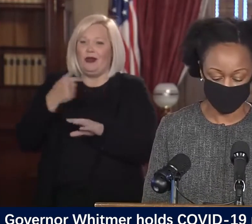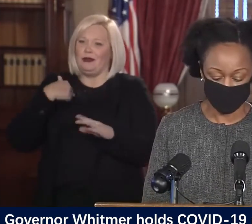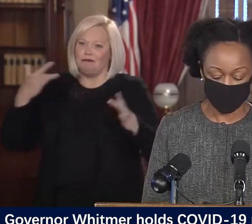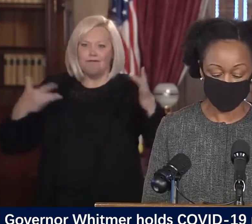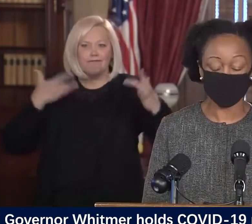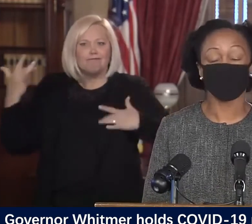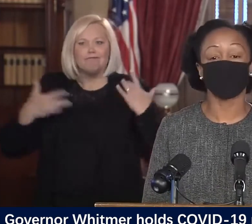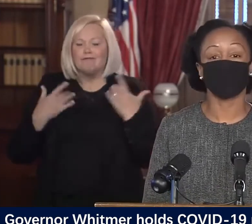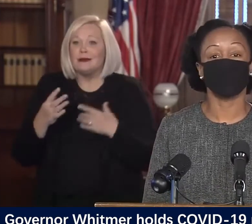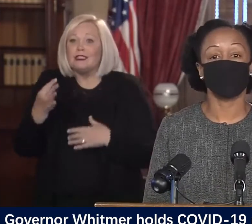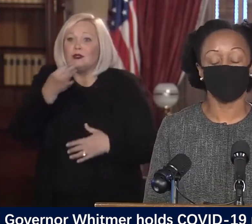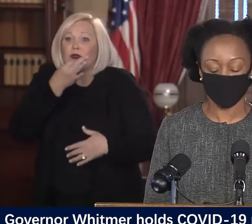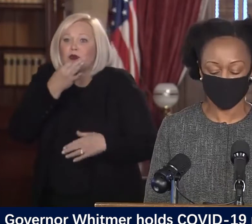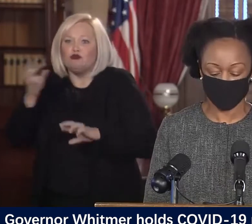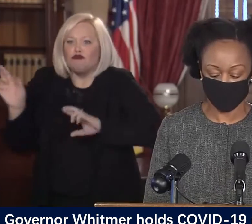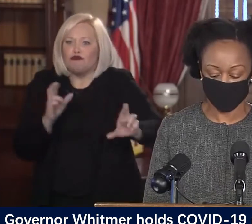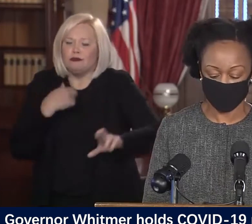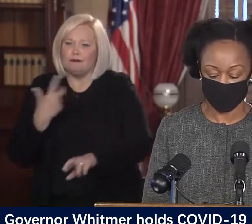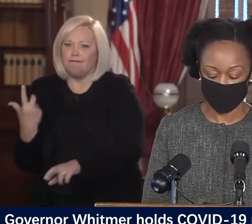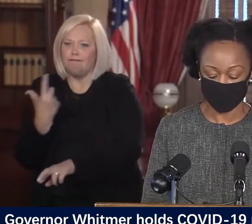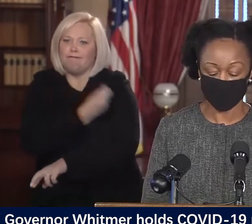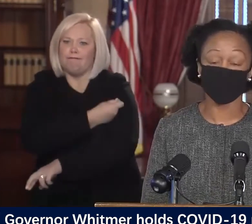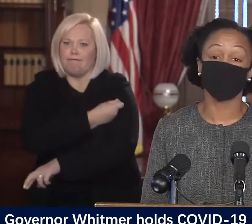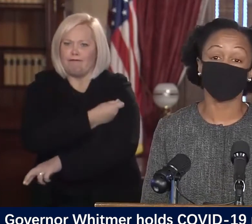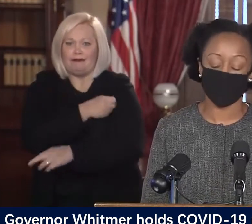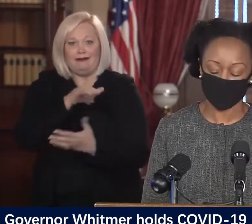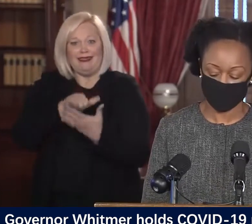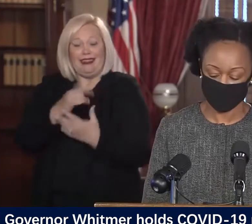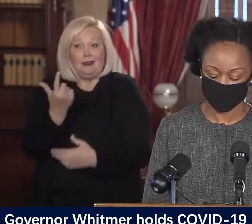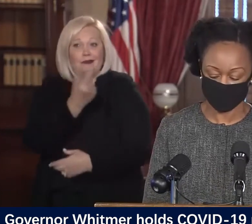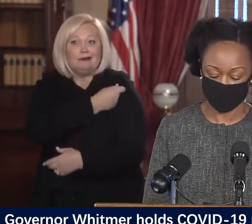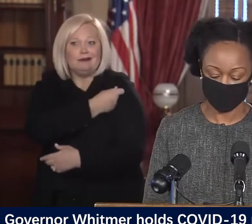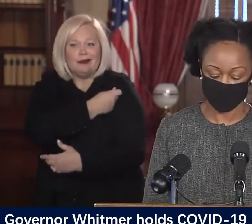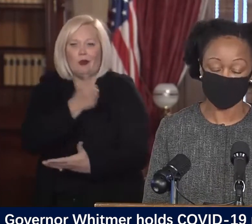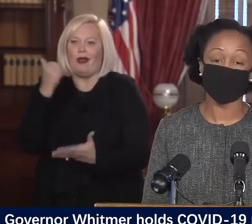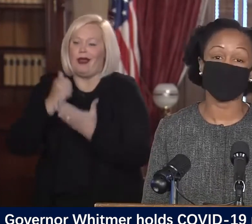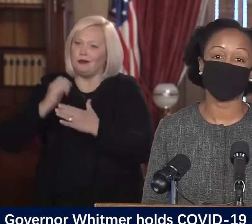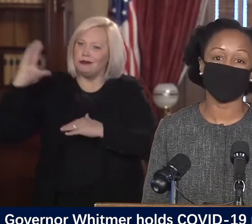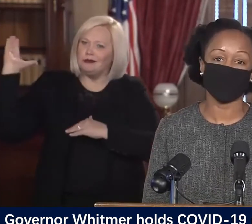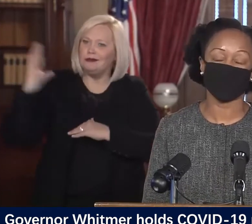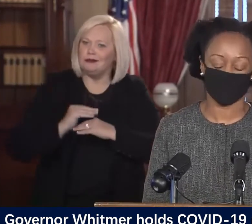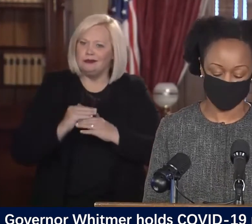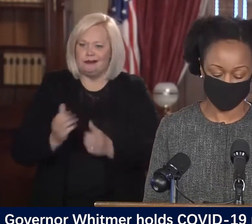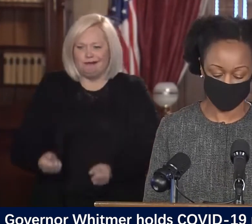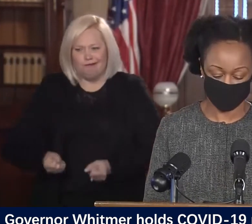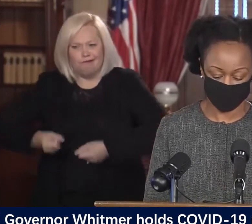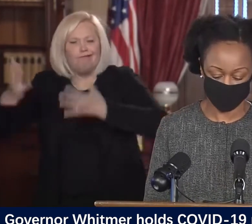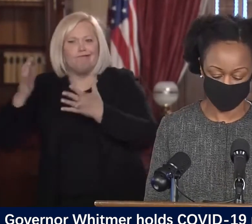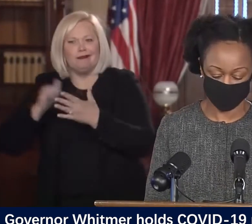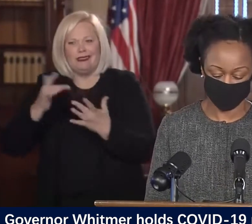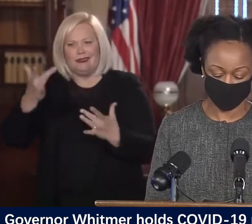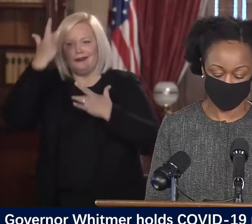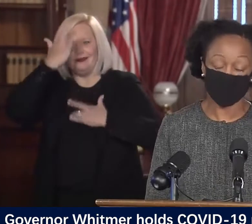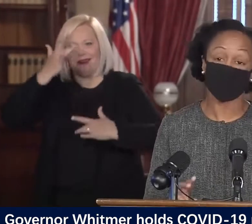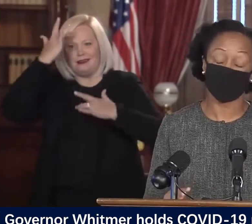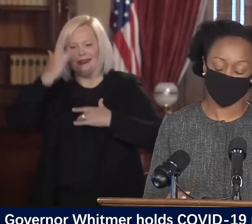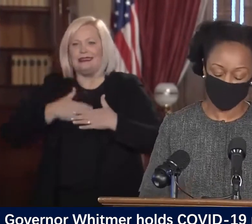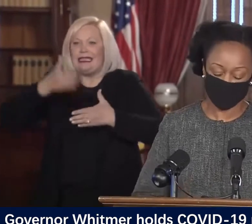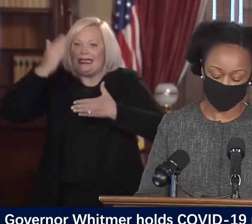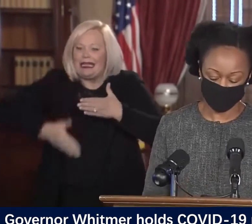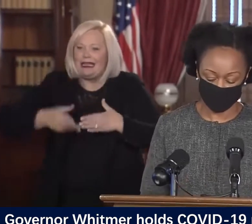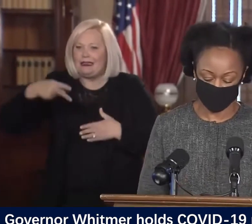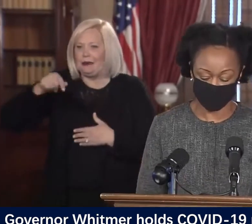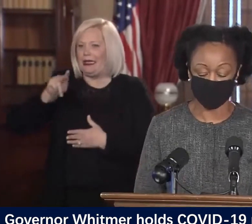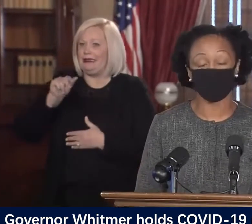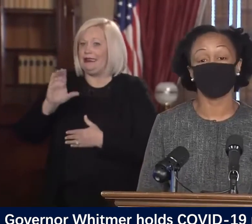way. This is the most important tool we have to eradicate this virus and end this pandemic. There are